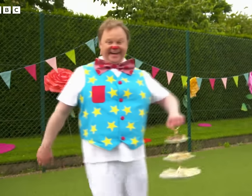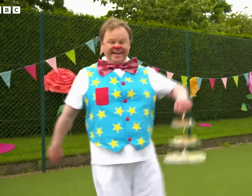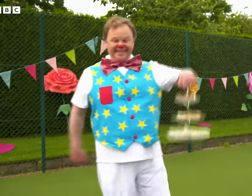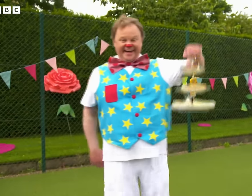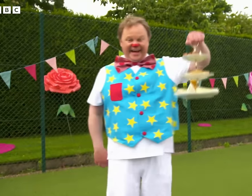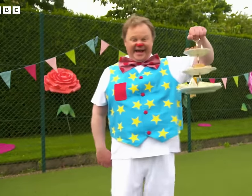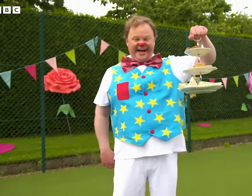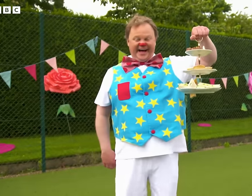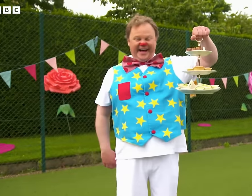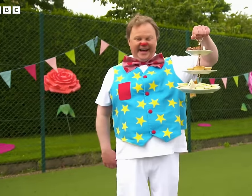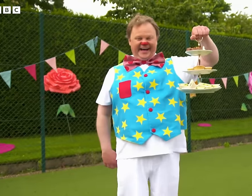Ta-da!